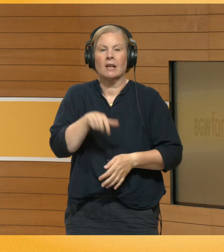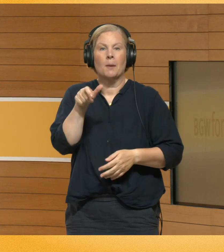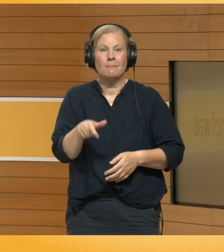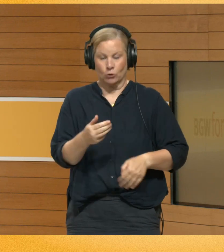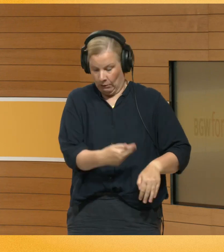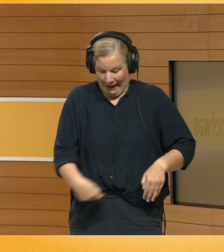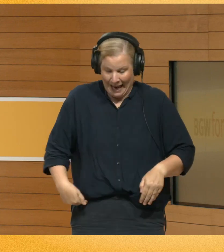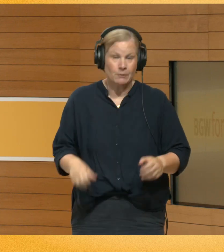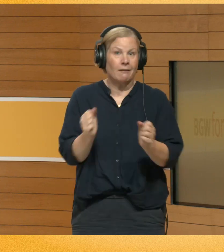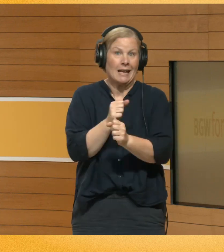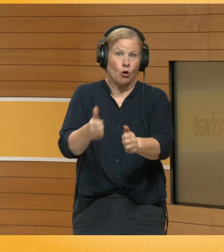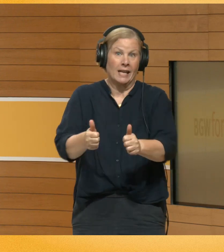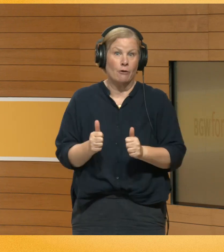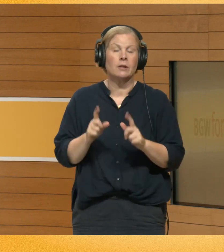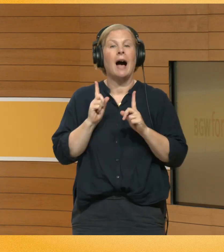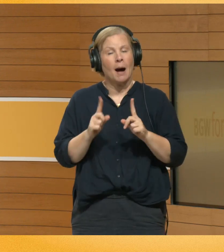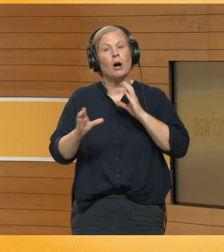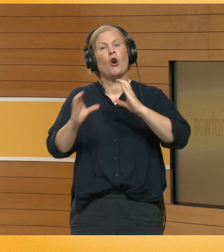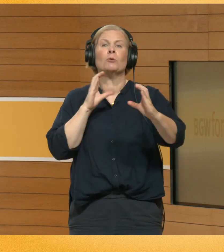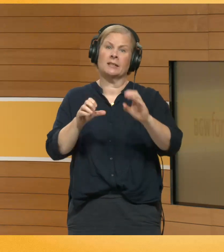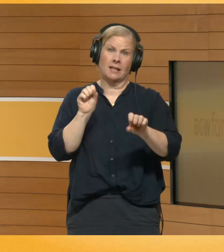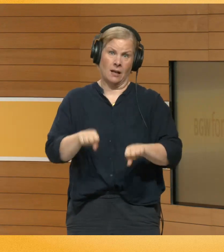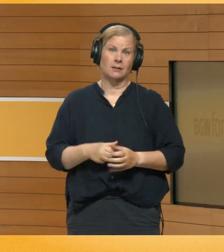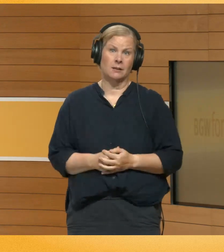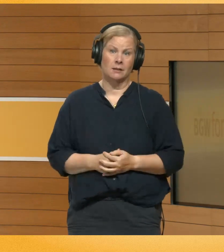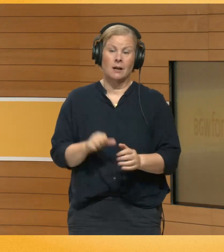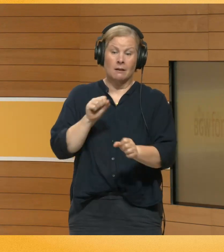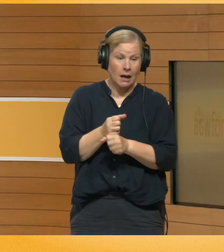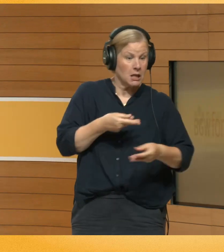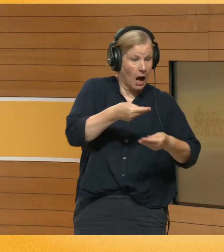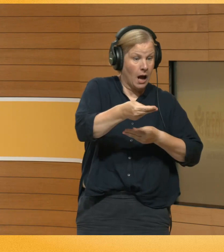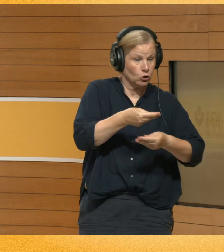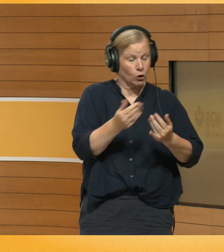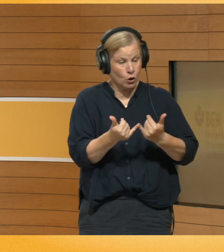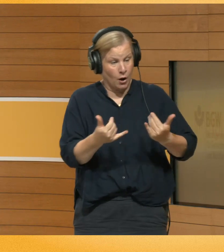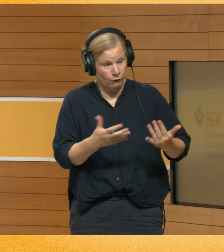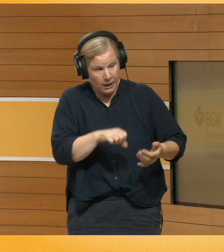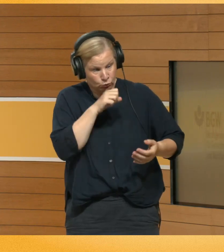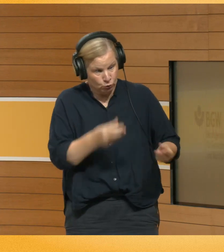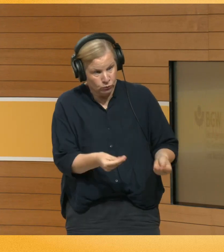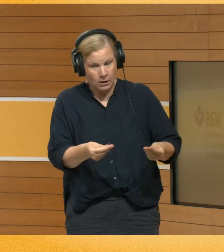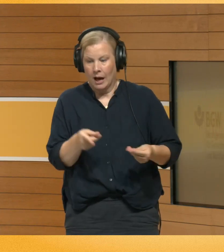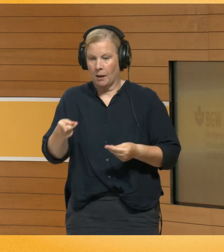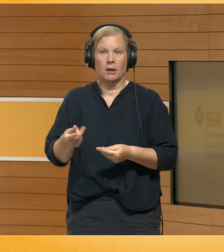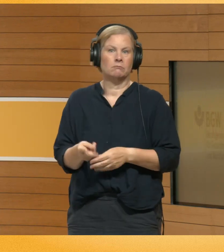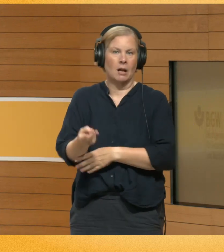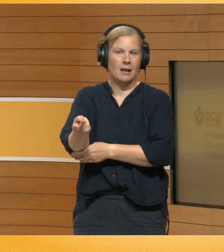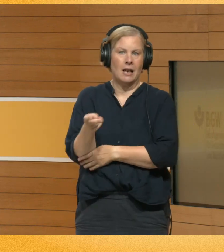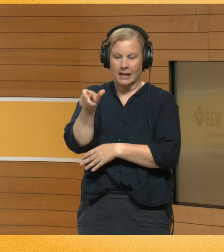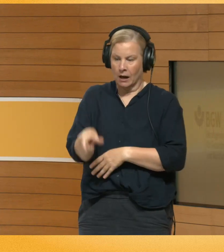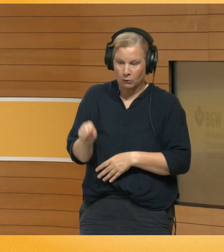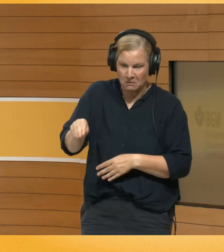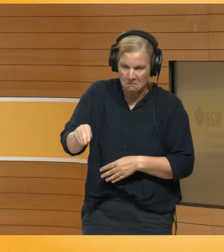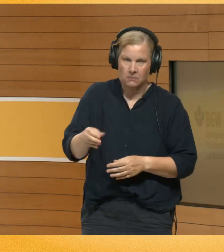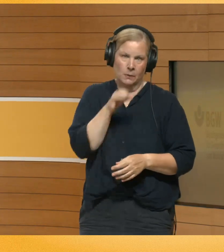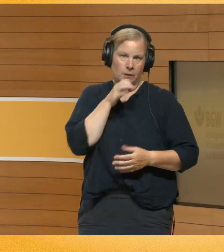we can work together at least verbally in some cases. But in this case, obviously, it's not the